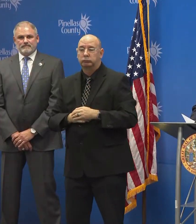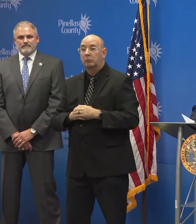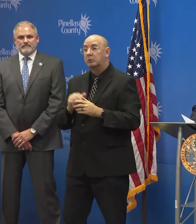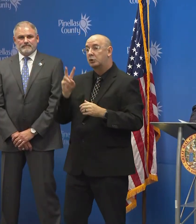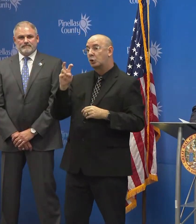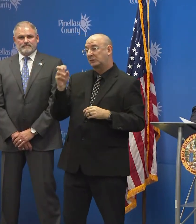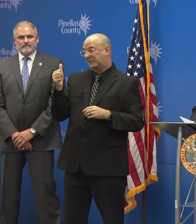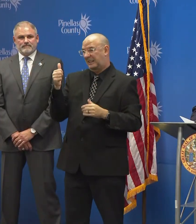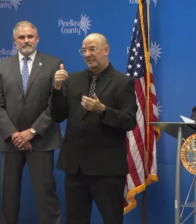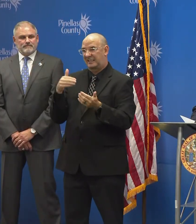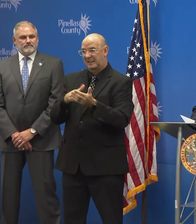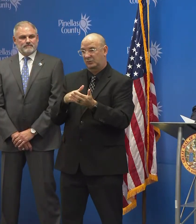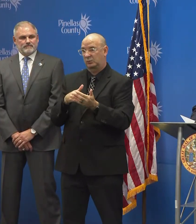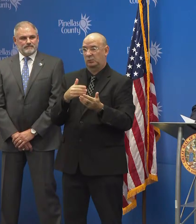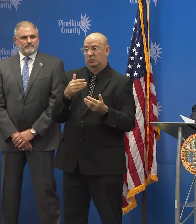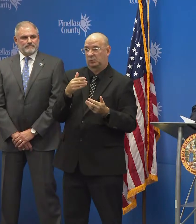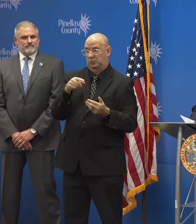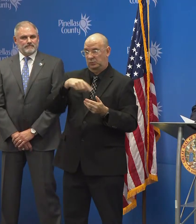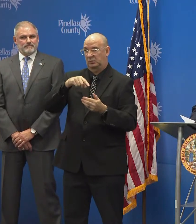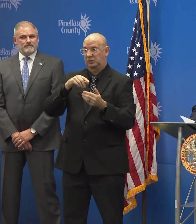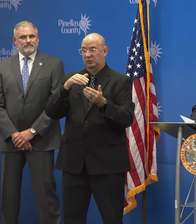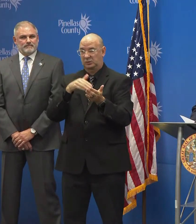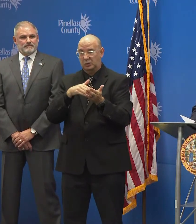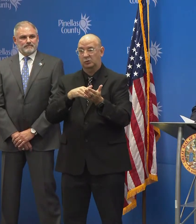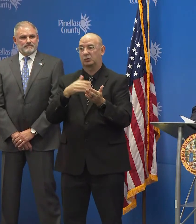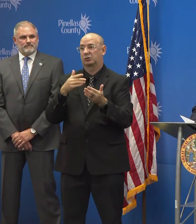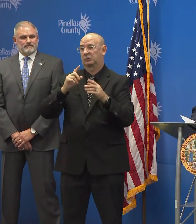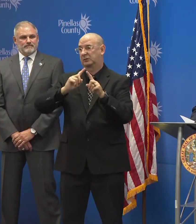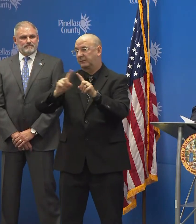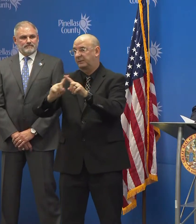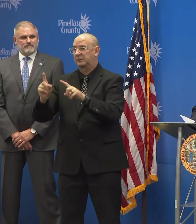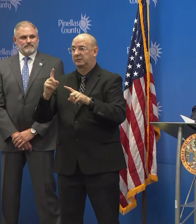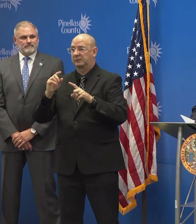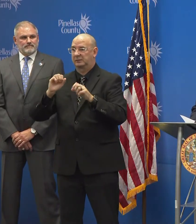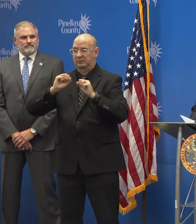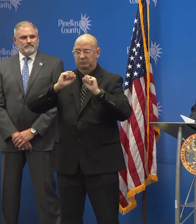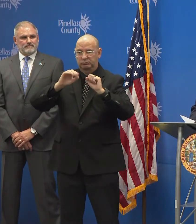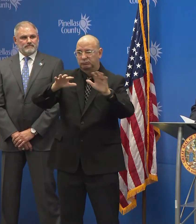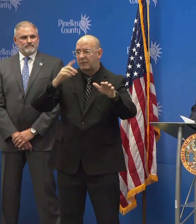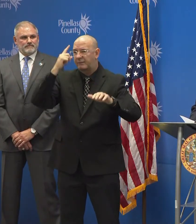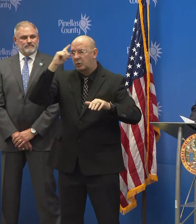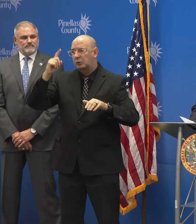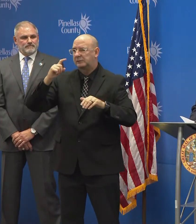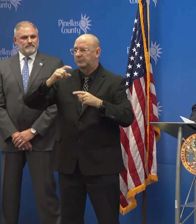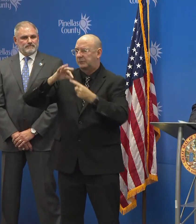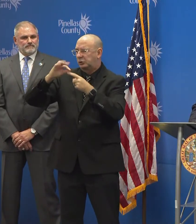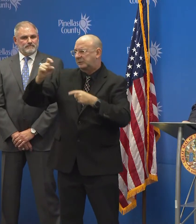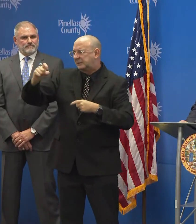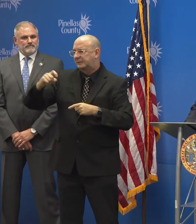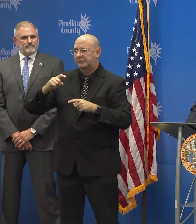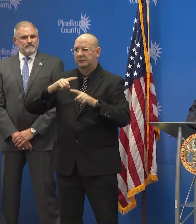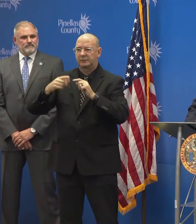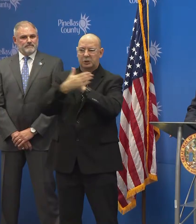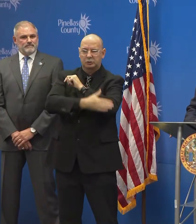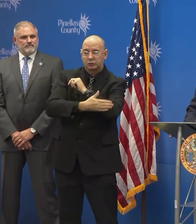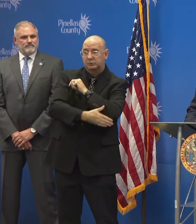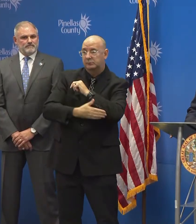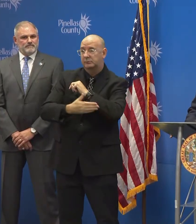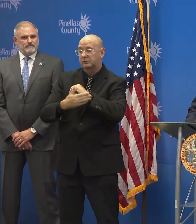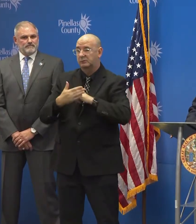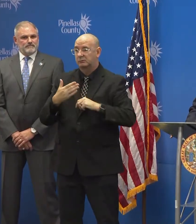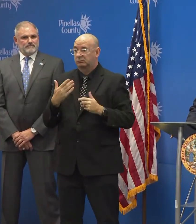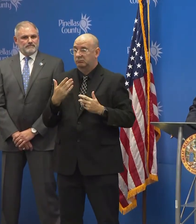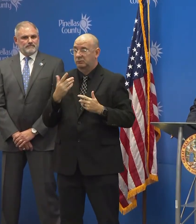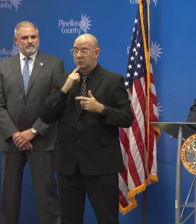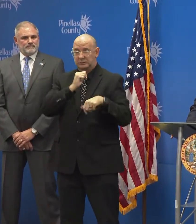Hillsborough County special needs shelters and another 120 to surrounding counties. We're setting up a logistical staging area in Polk